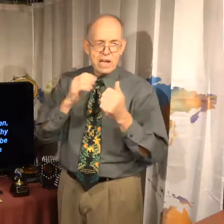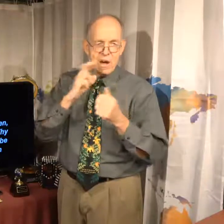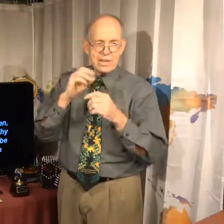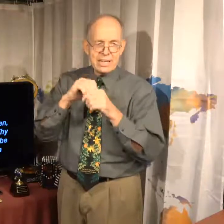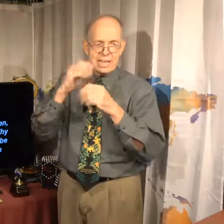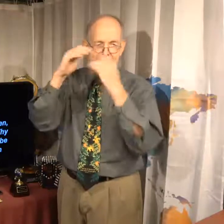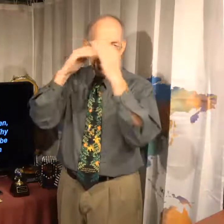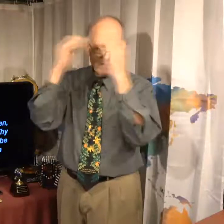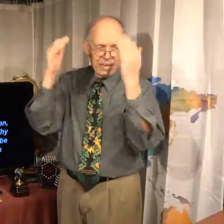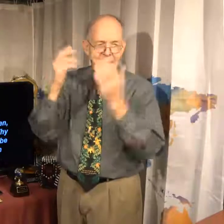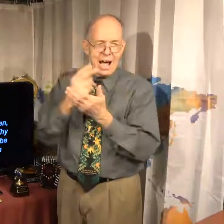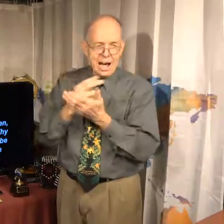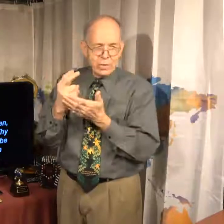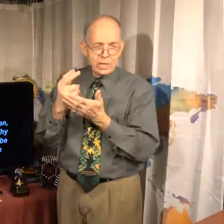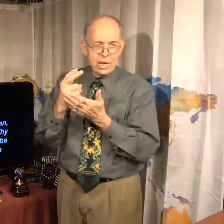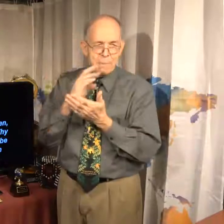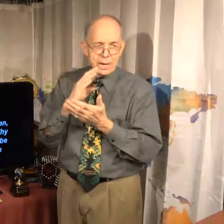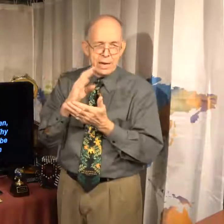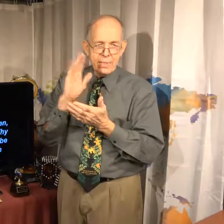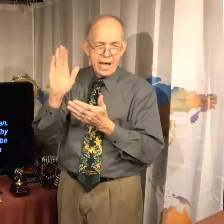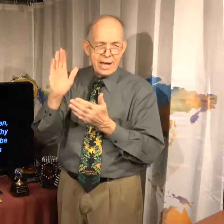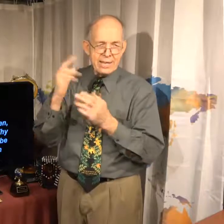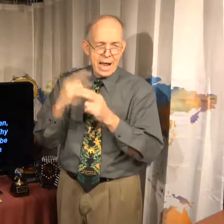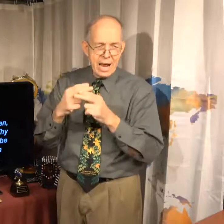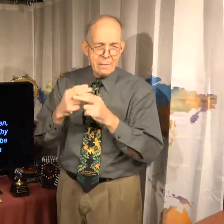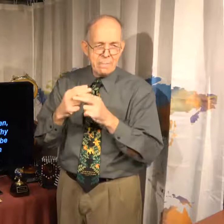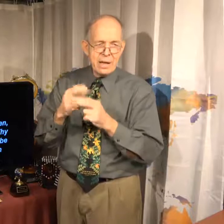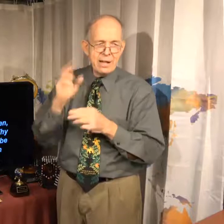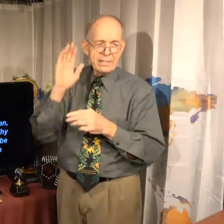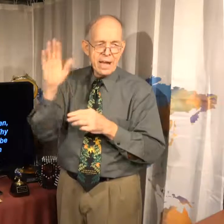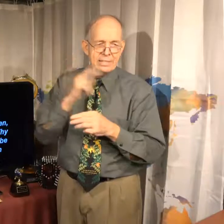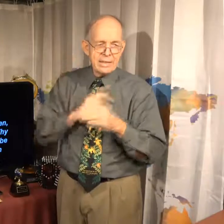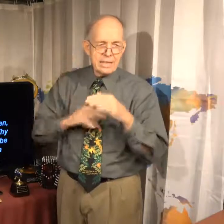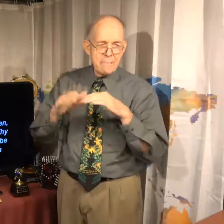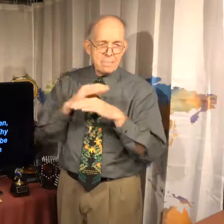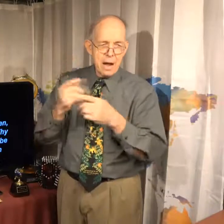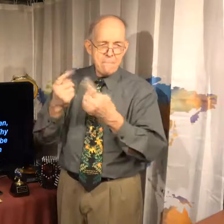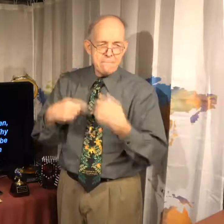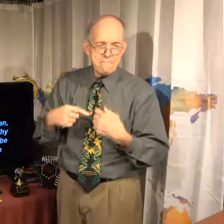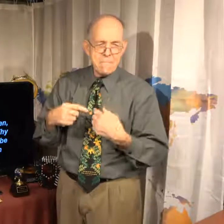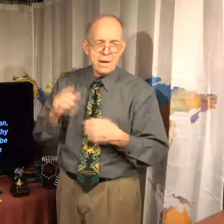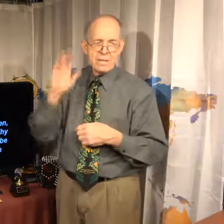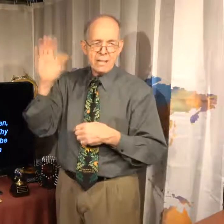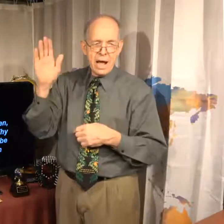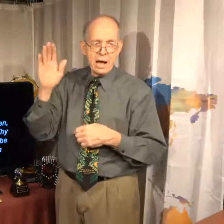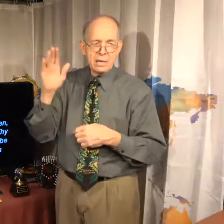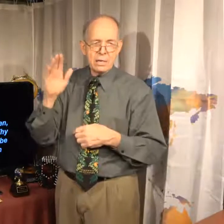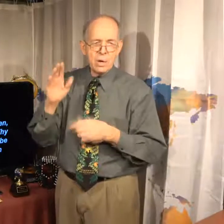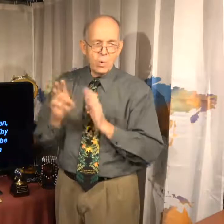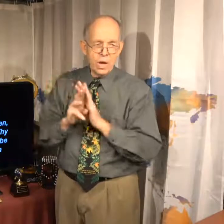art in heaven, hallowed be thy name, thy kingdom come, thy will